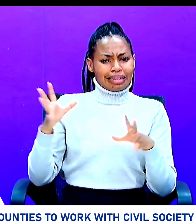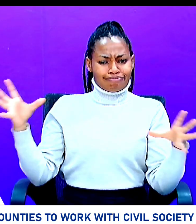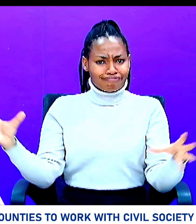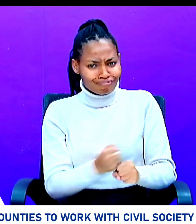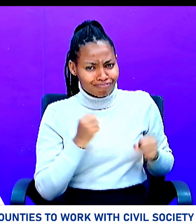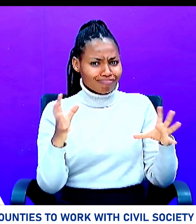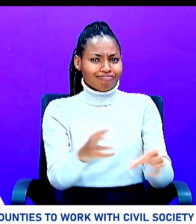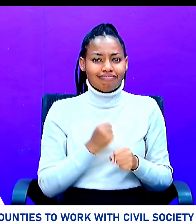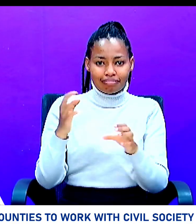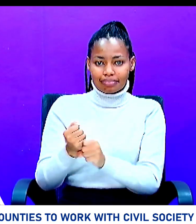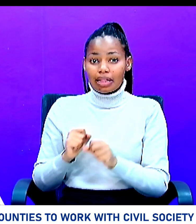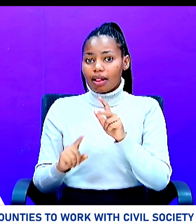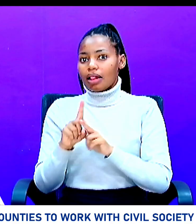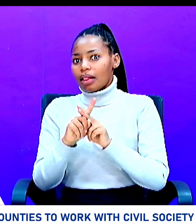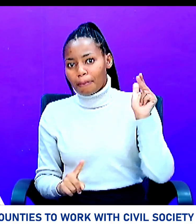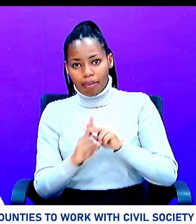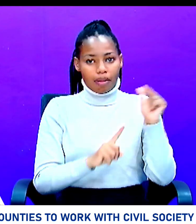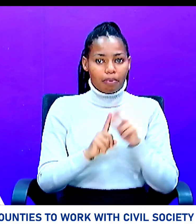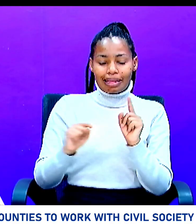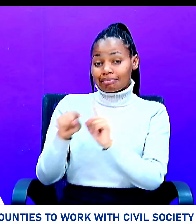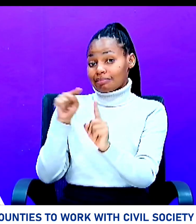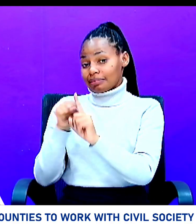extrajudicial killings in Kenya.